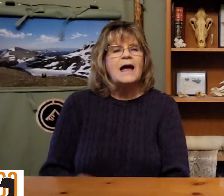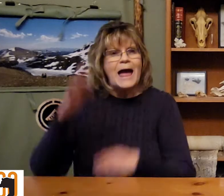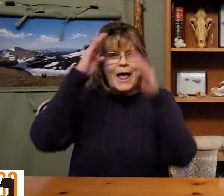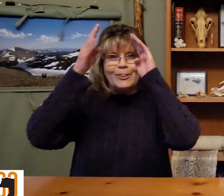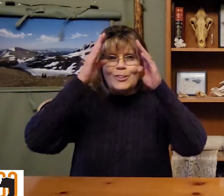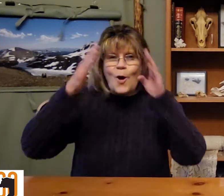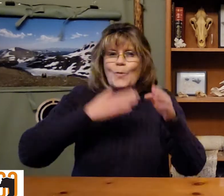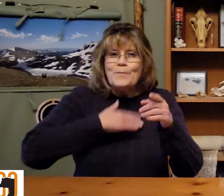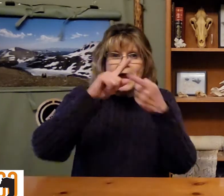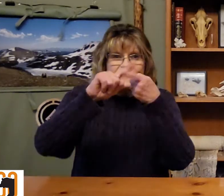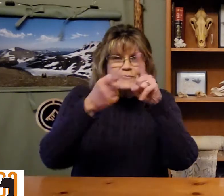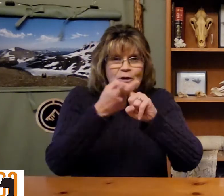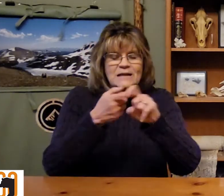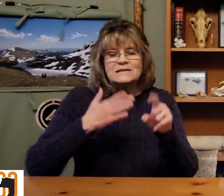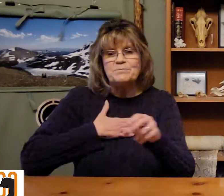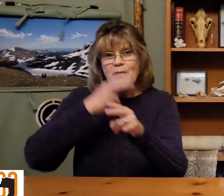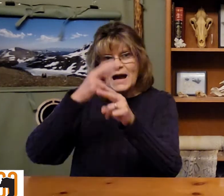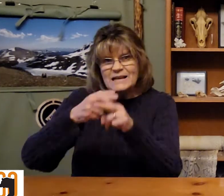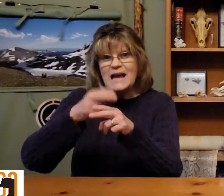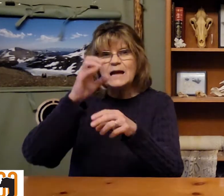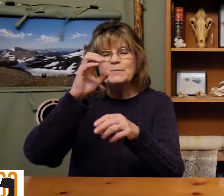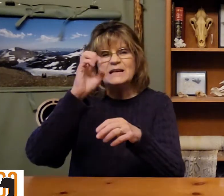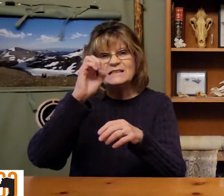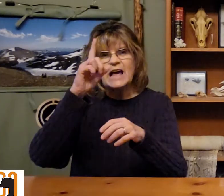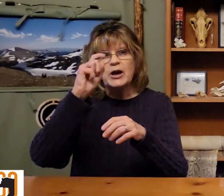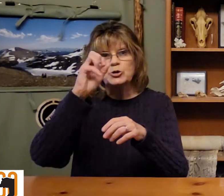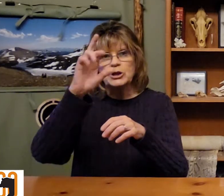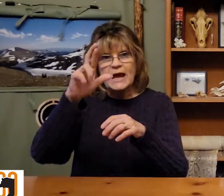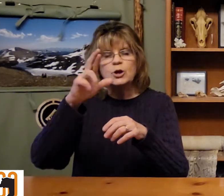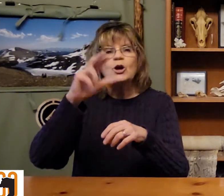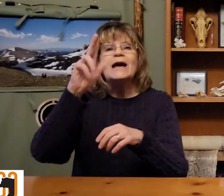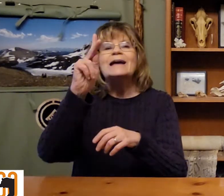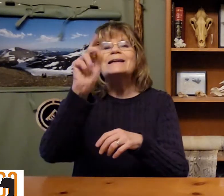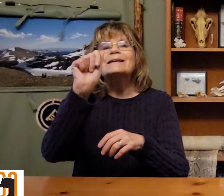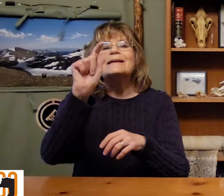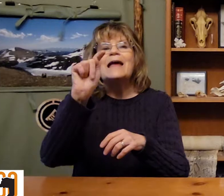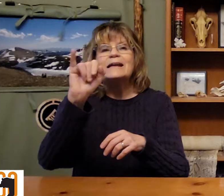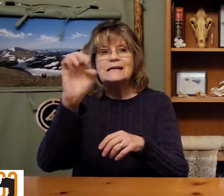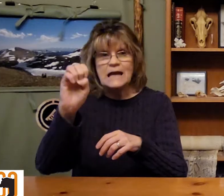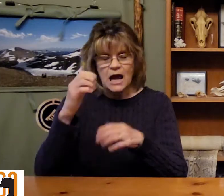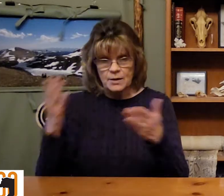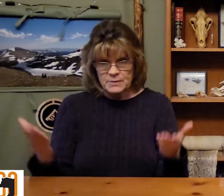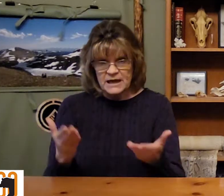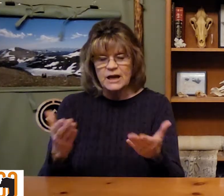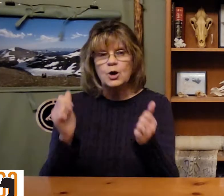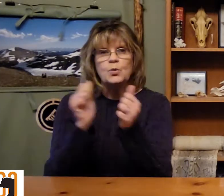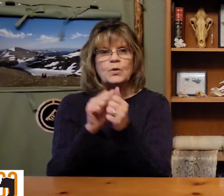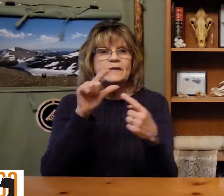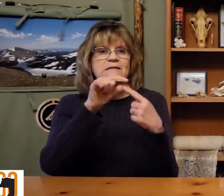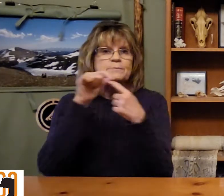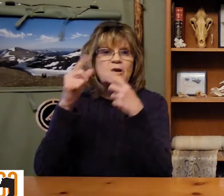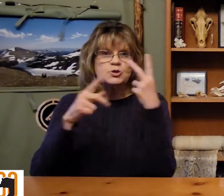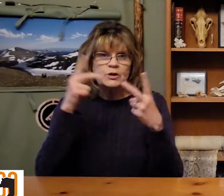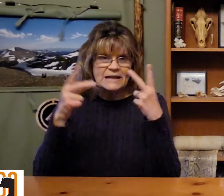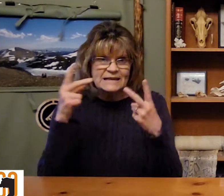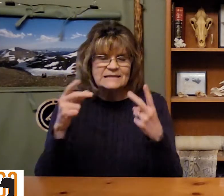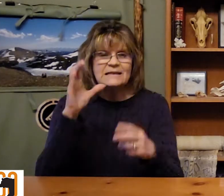Hello, my friends. My name is Educator Katie, and I am here with a special guest, Miss Cathy Copeland,